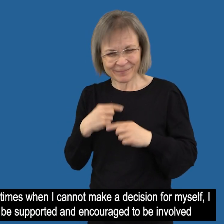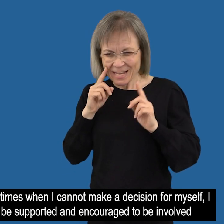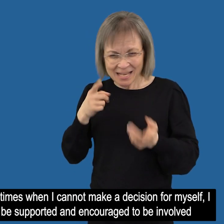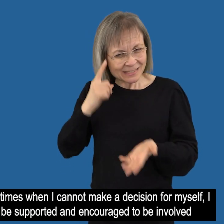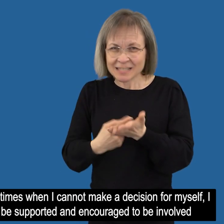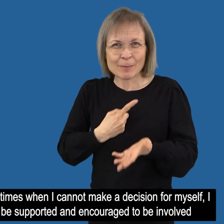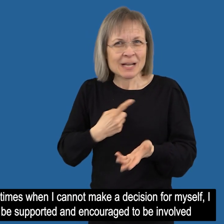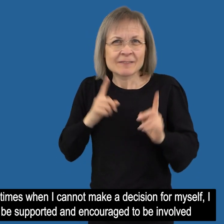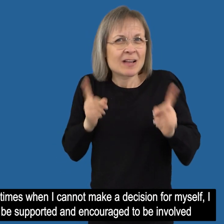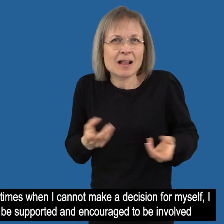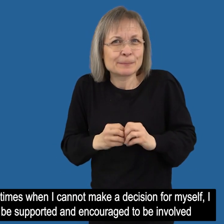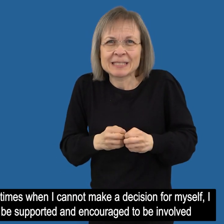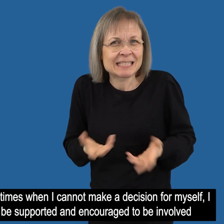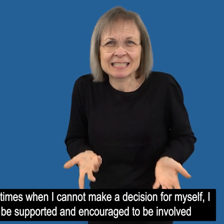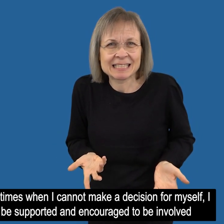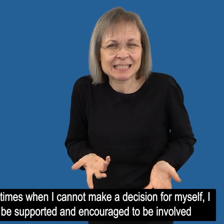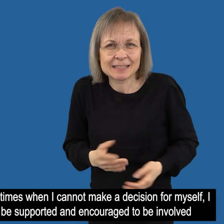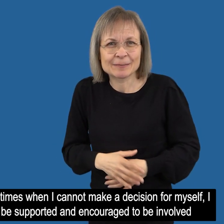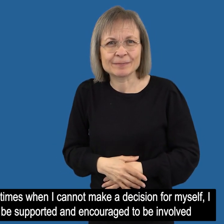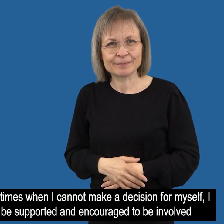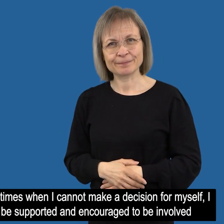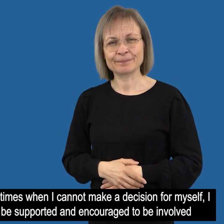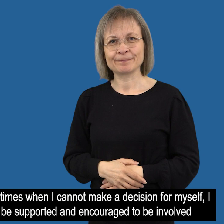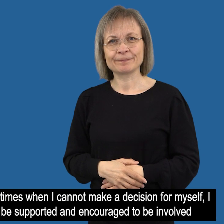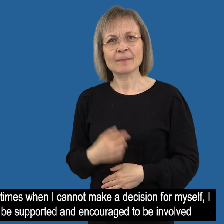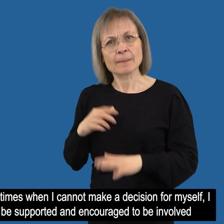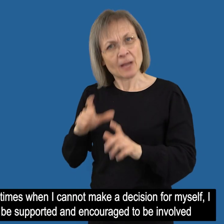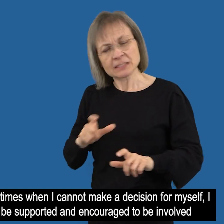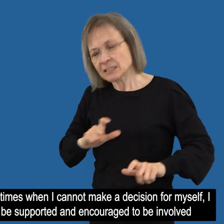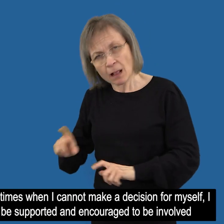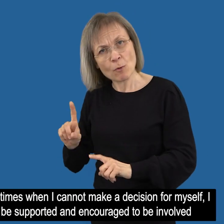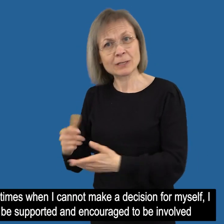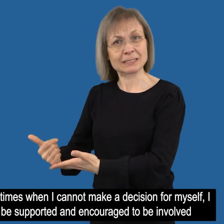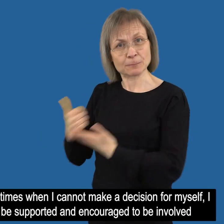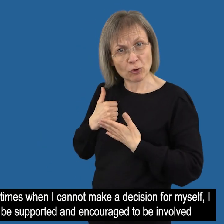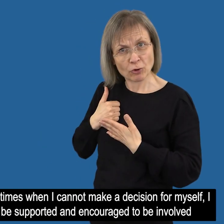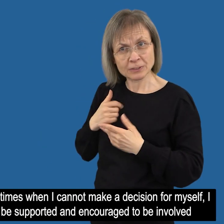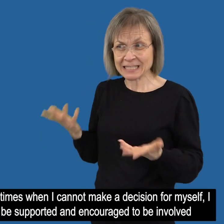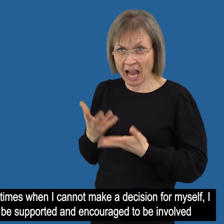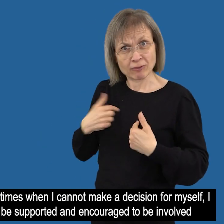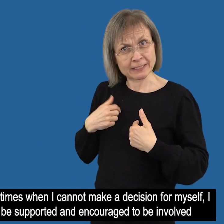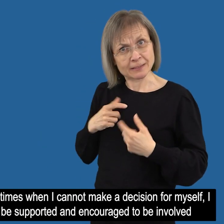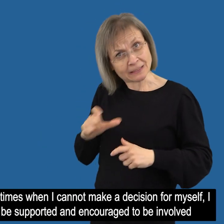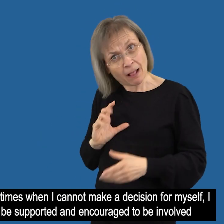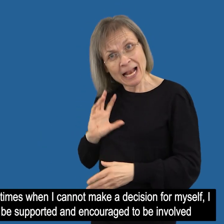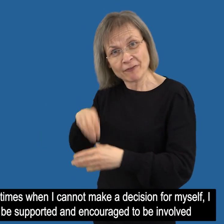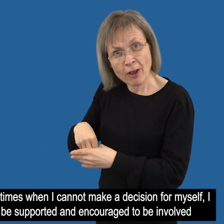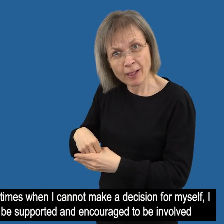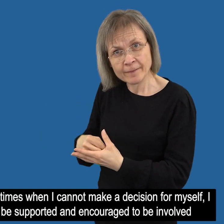If there are times when I cannot make a decision for myself, I must still be supported and encouraged to be involved in decisions about